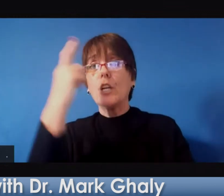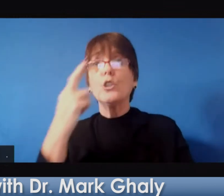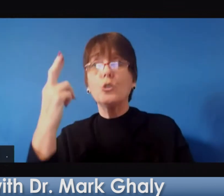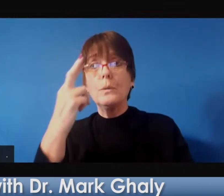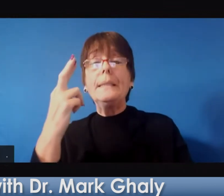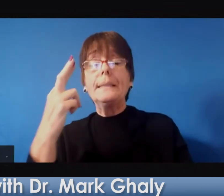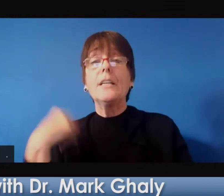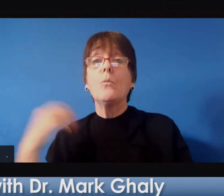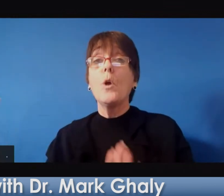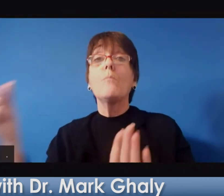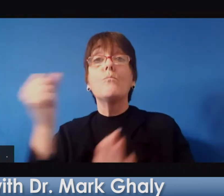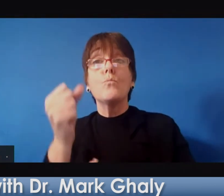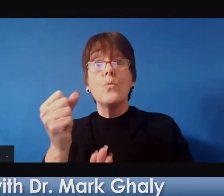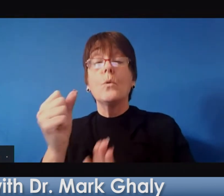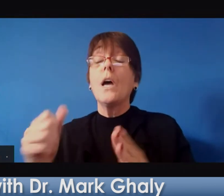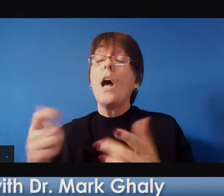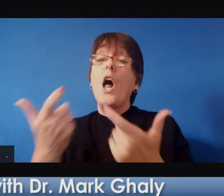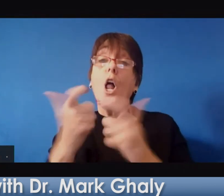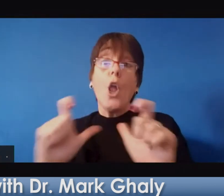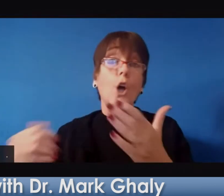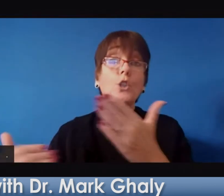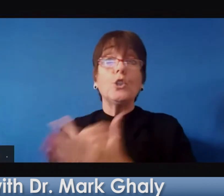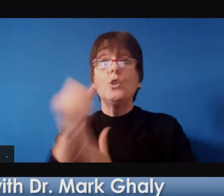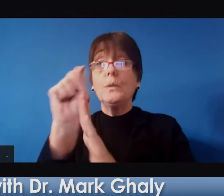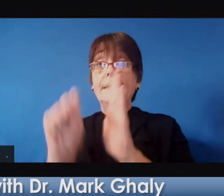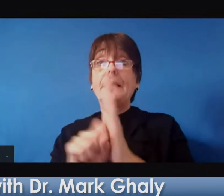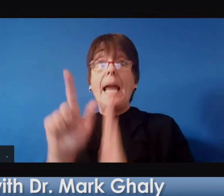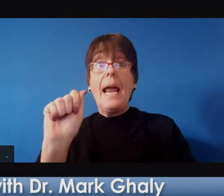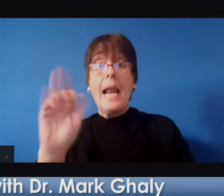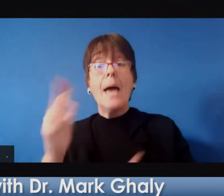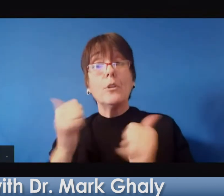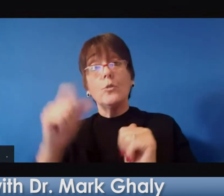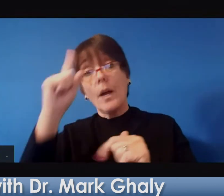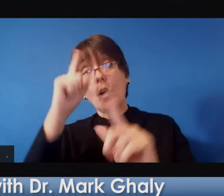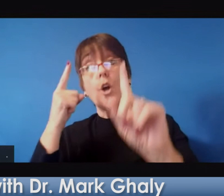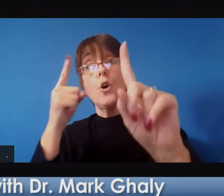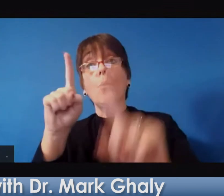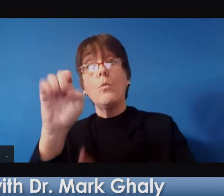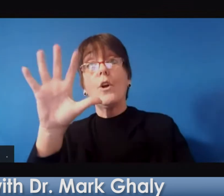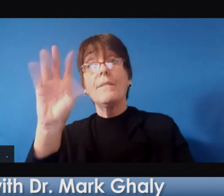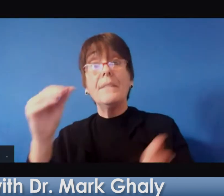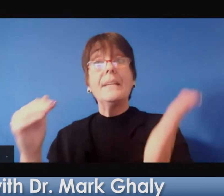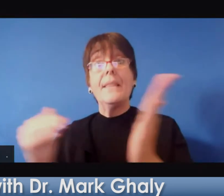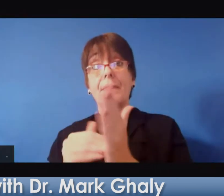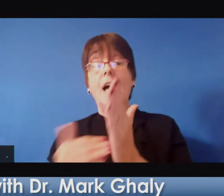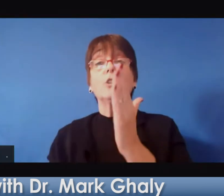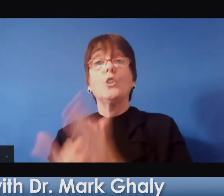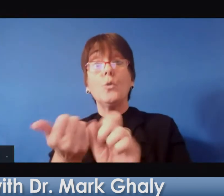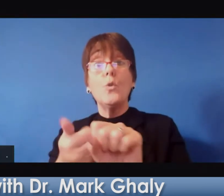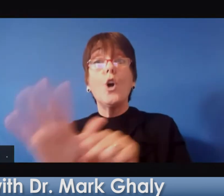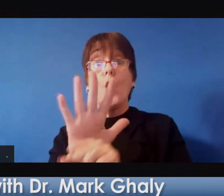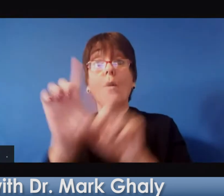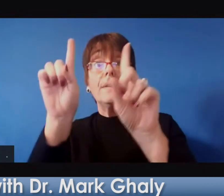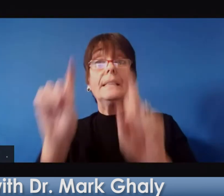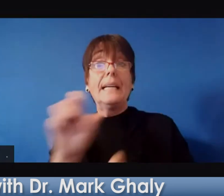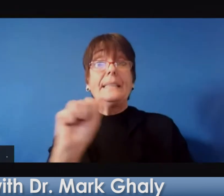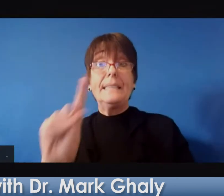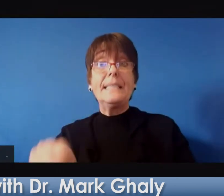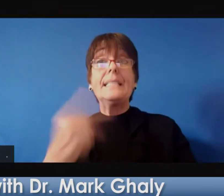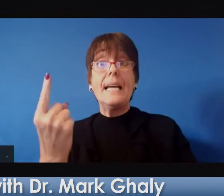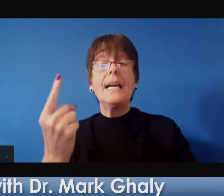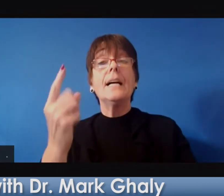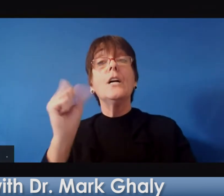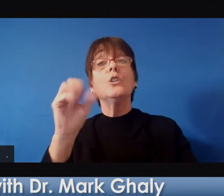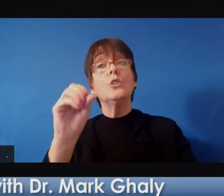on a large new state lab with the goal of reaching 150,000 new COVID tests a day was so that in